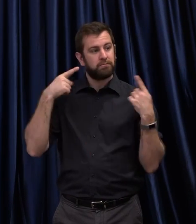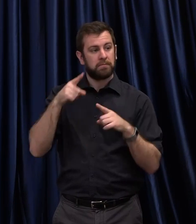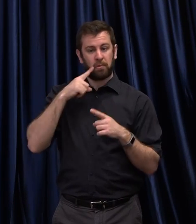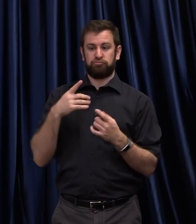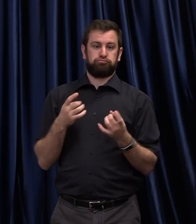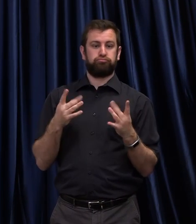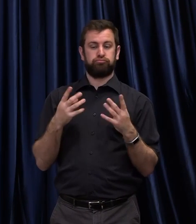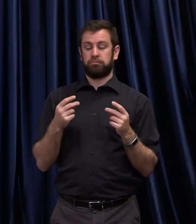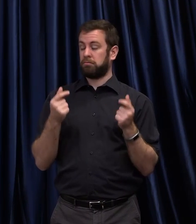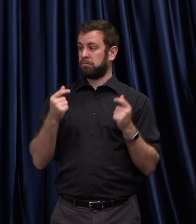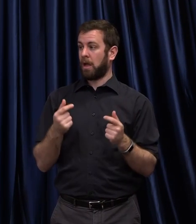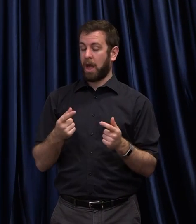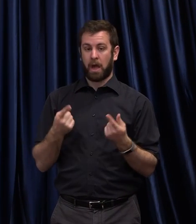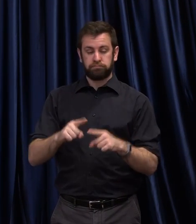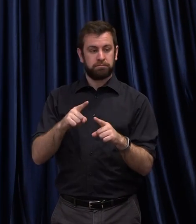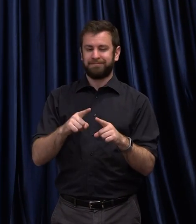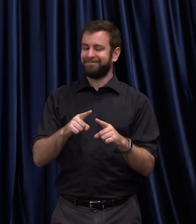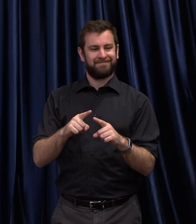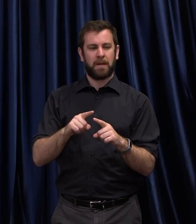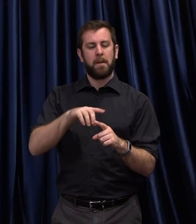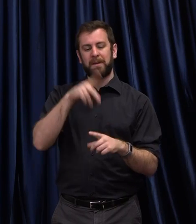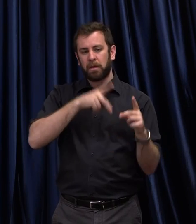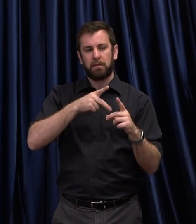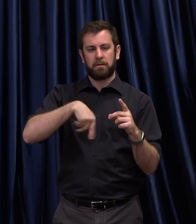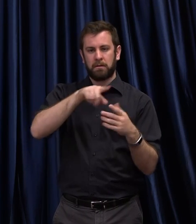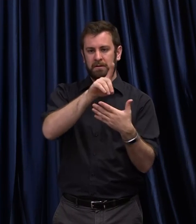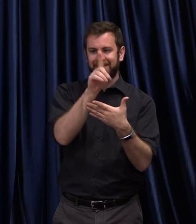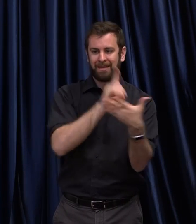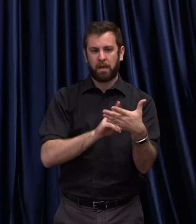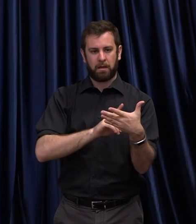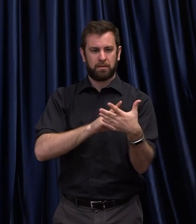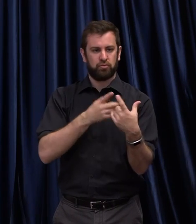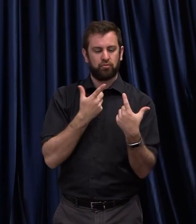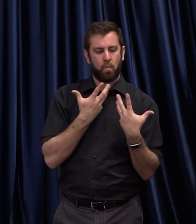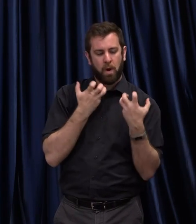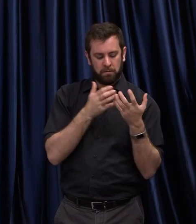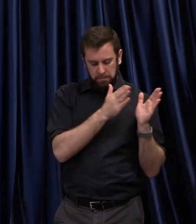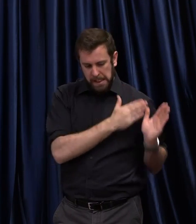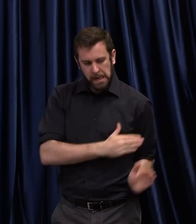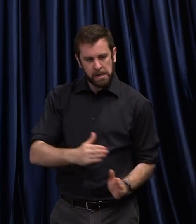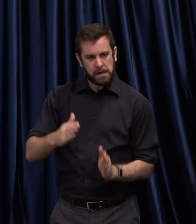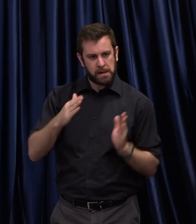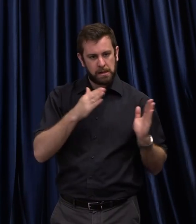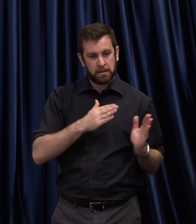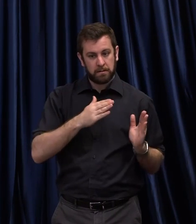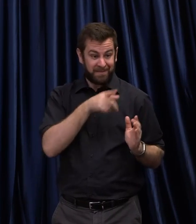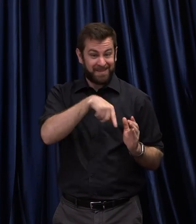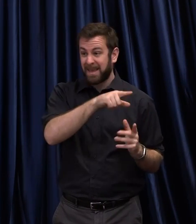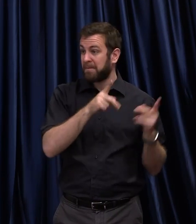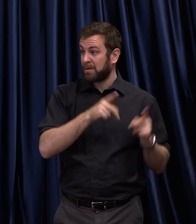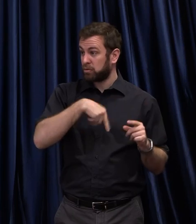chance, it is by design. But as they plan, Allah subhanahu wa ta'ala plans.